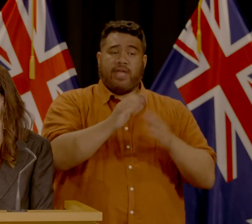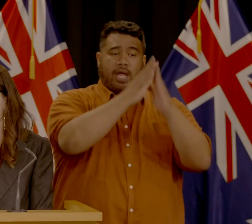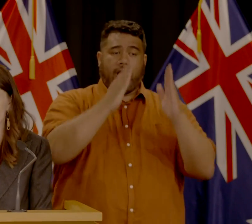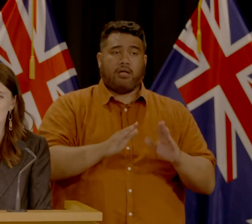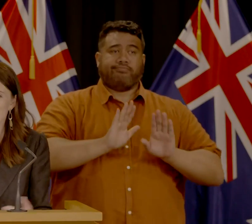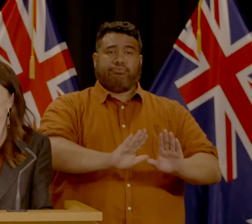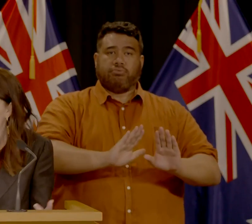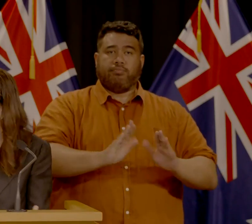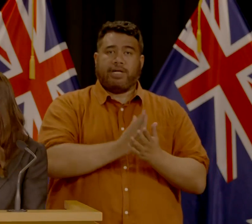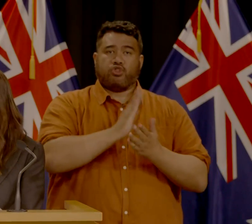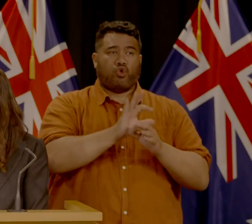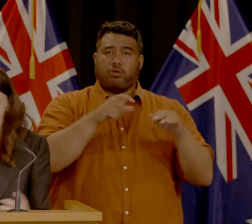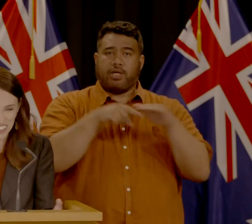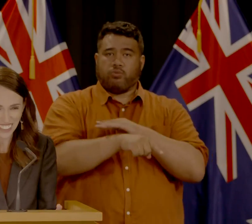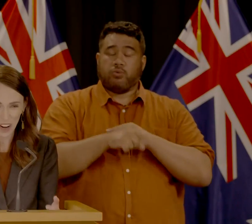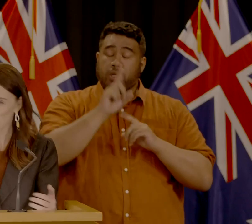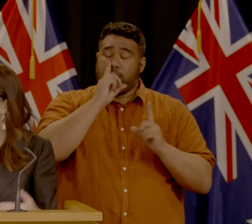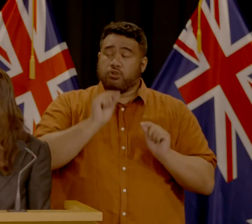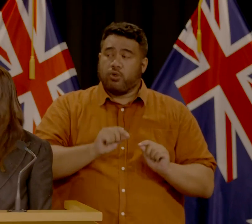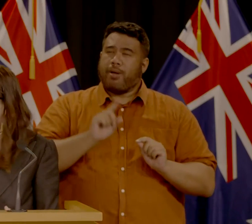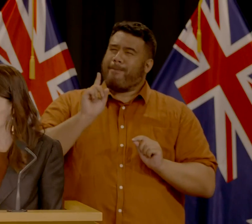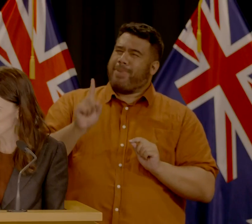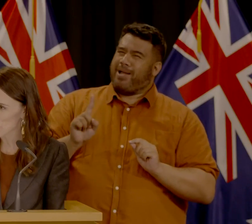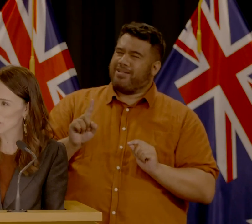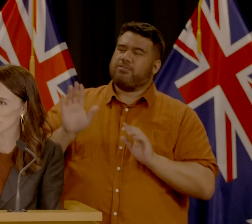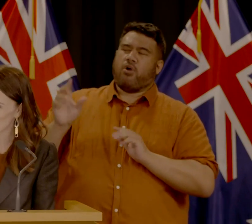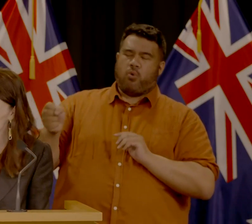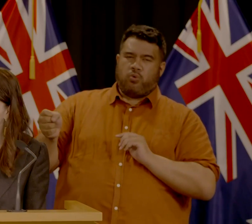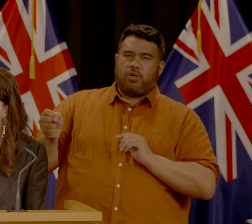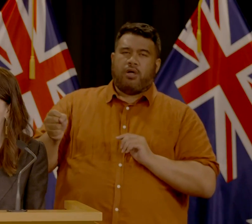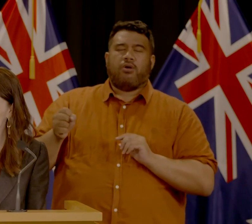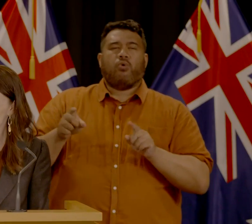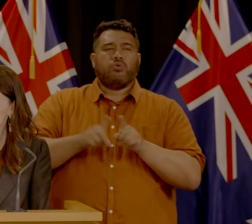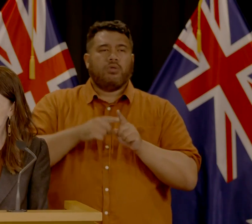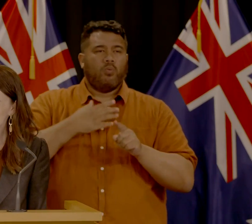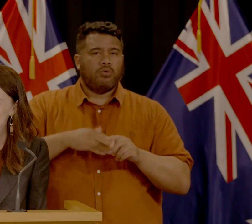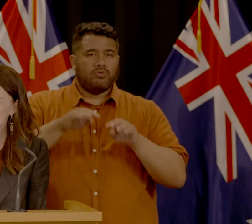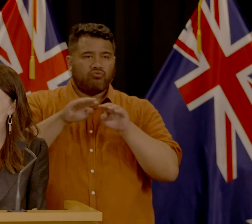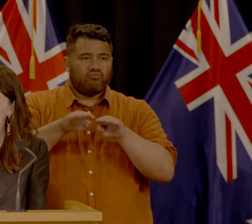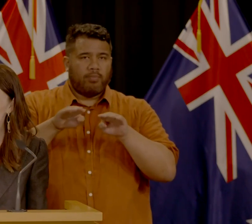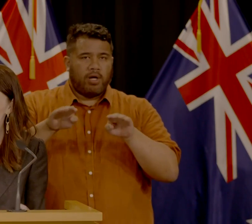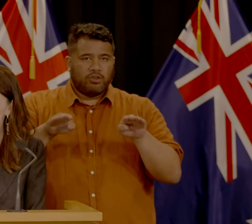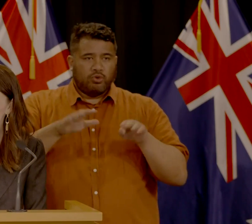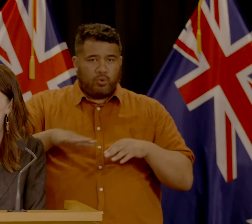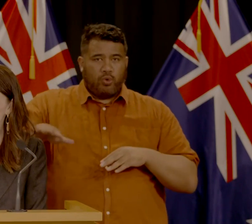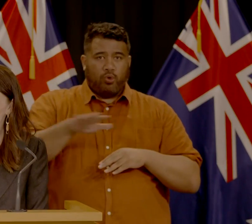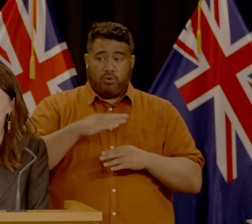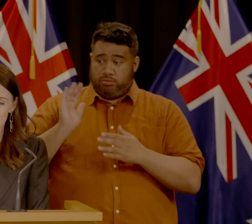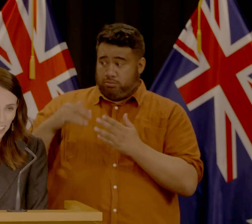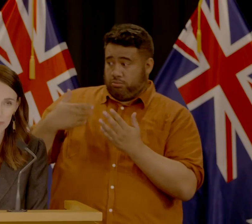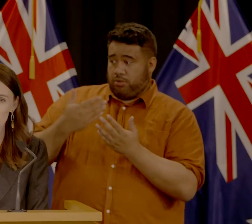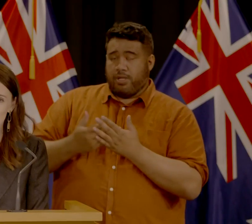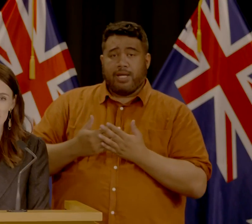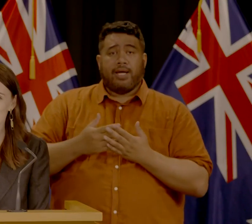leave the facility. But actually, I want to step back for a moment and remind everyone, 10,500 people,